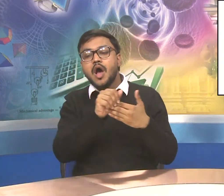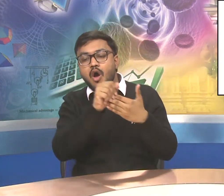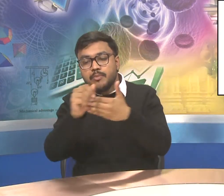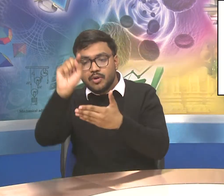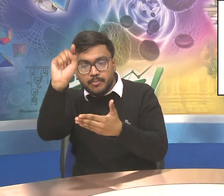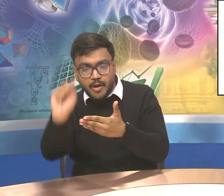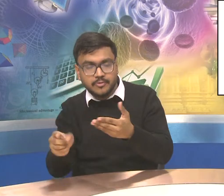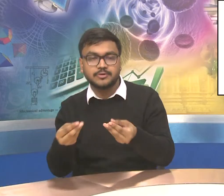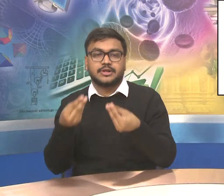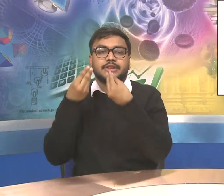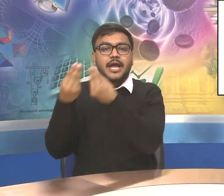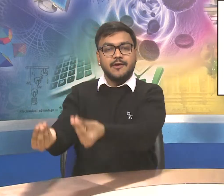person.